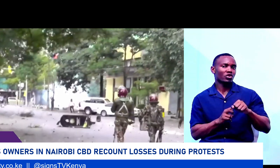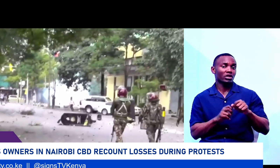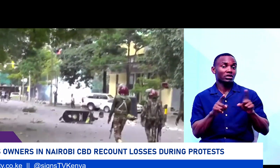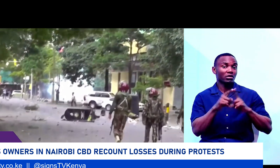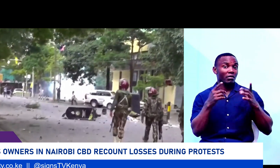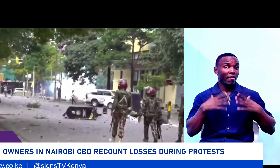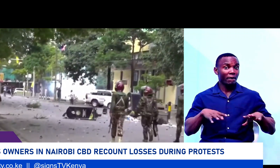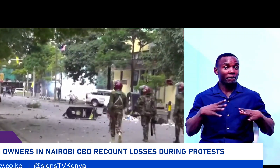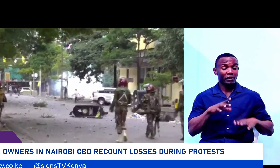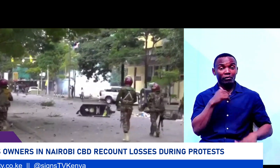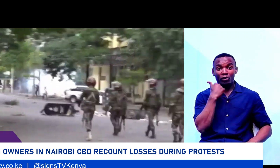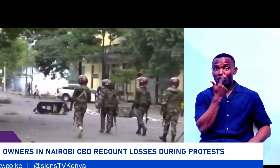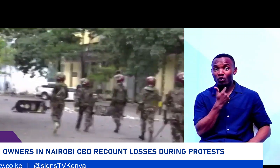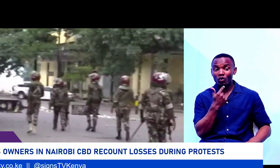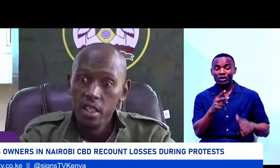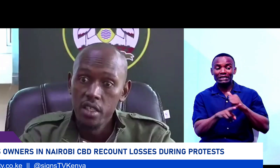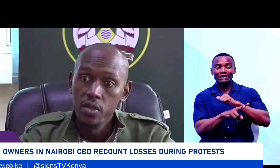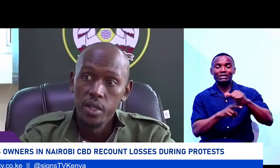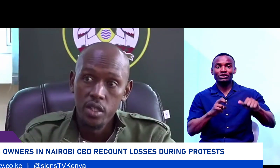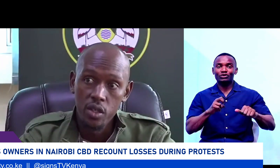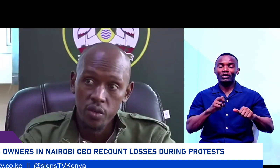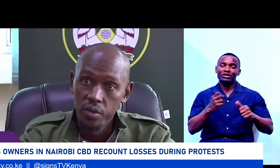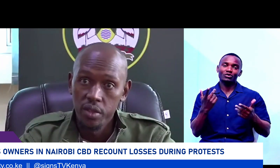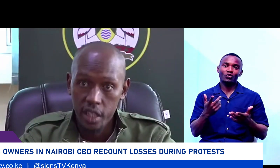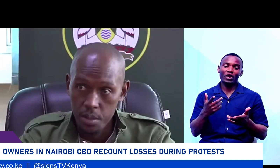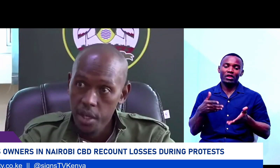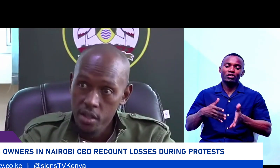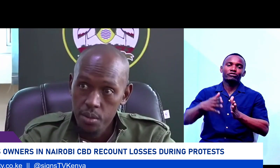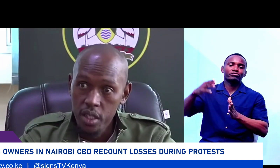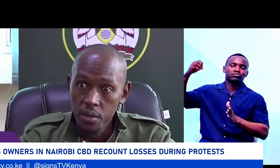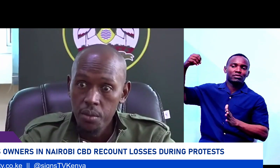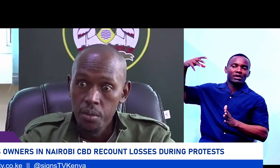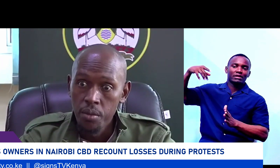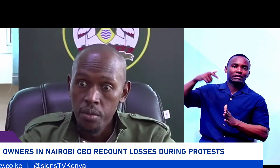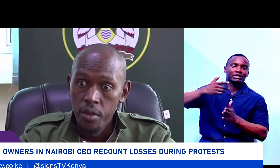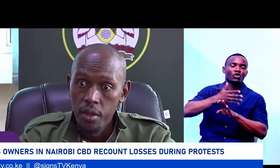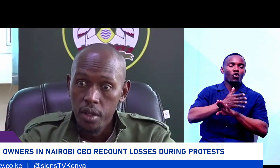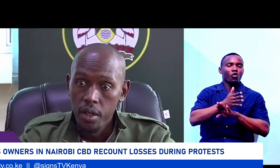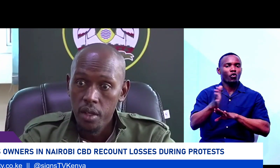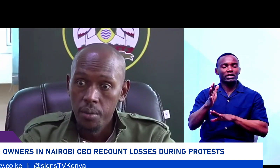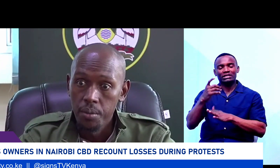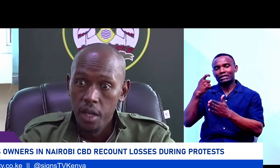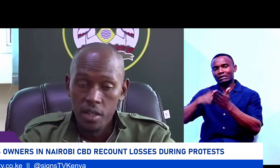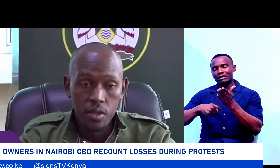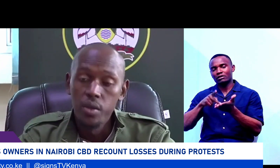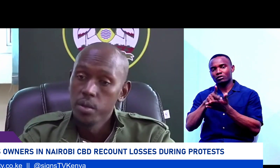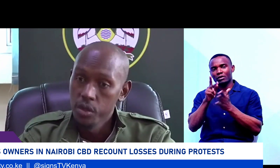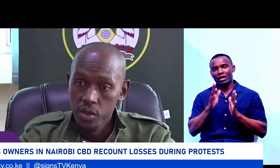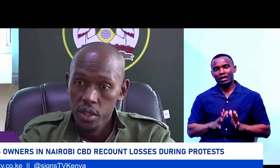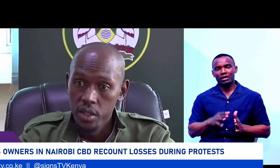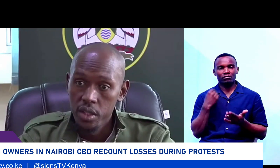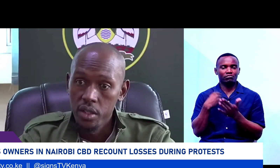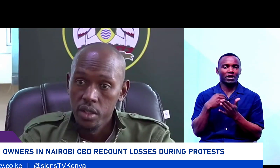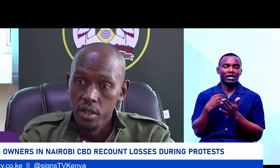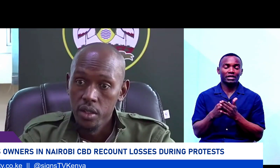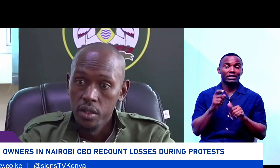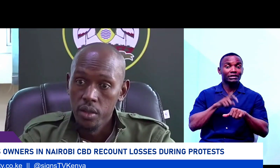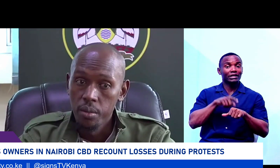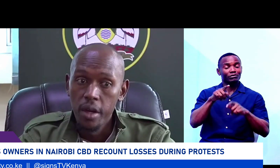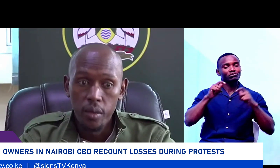the street lights. This is wastage of taxpayers' money. As you demonstrate, my request